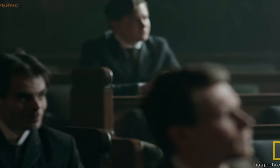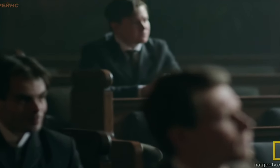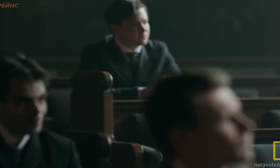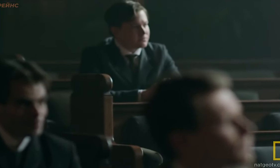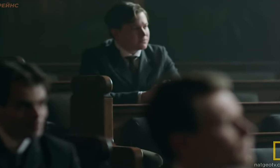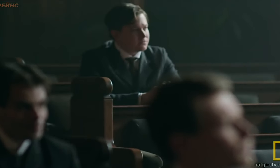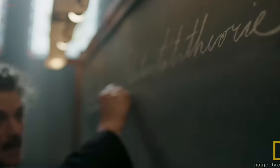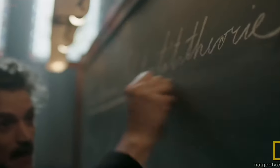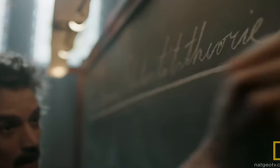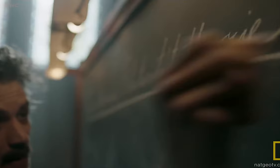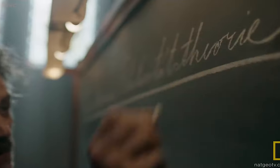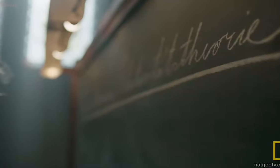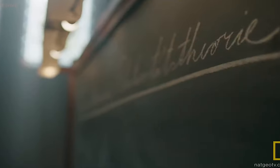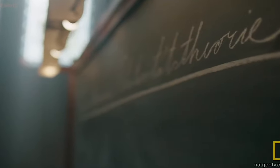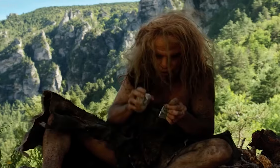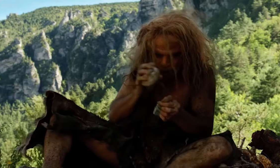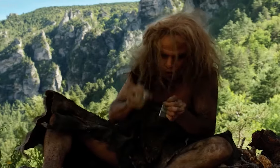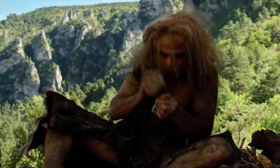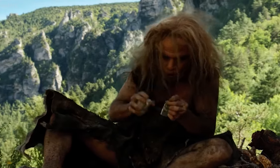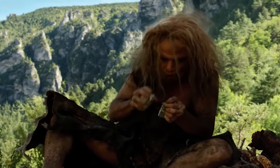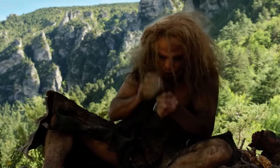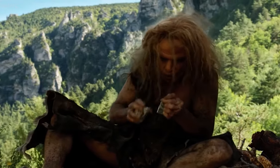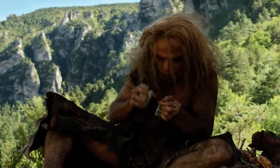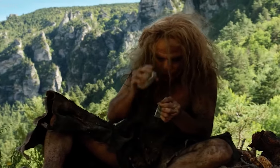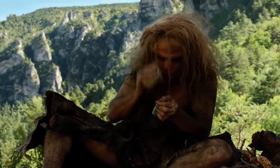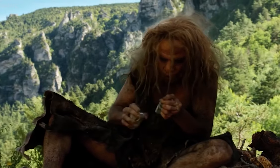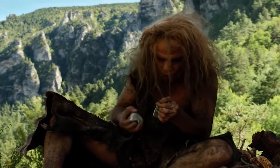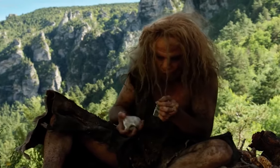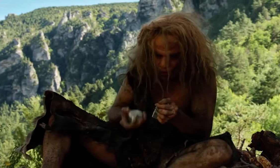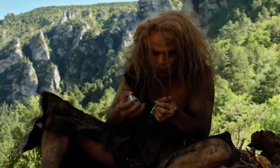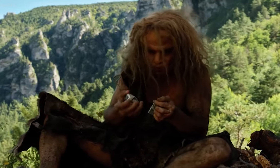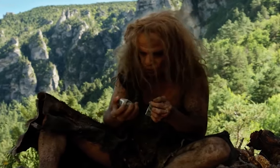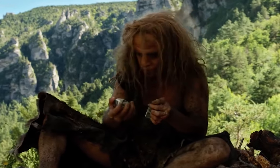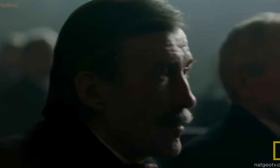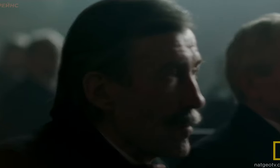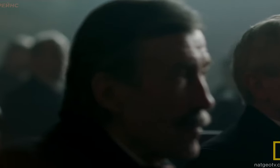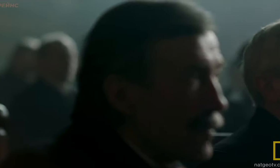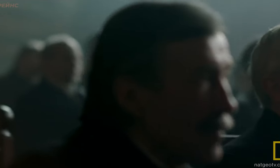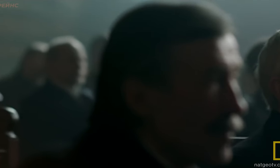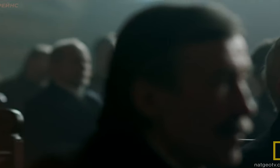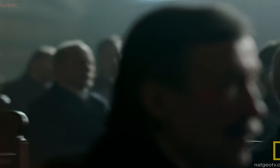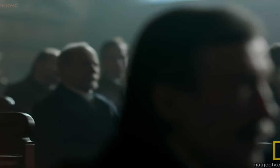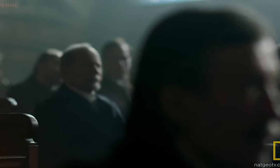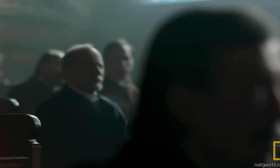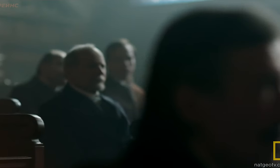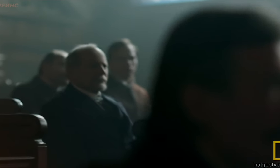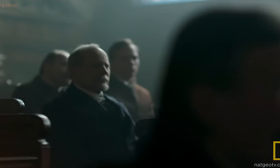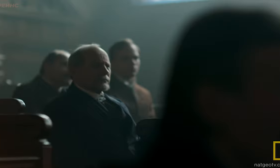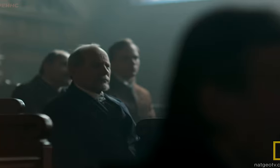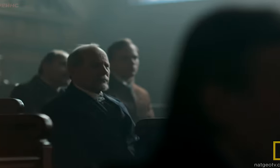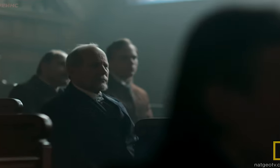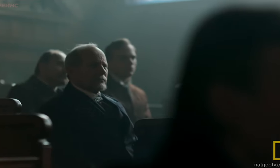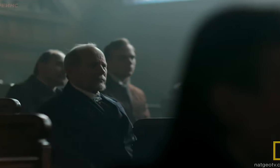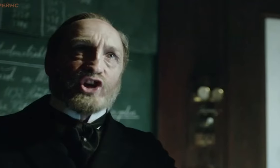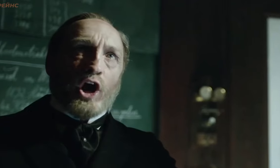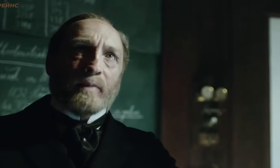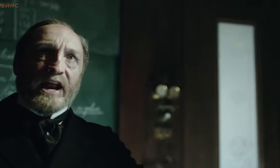world agreed on using the scientists' evolutionary theory as the basis for their work. However, the debate about the main question